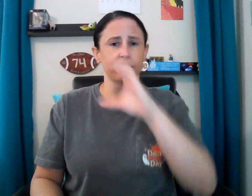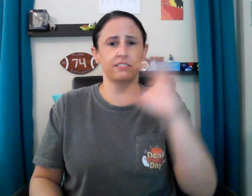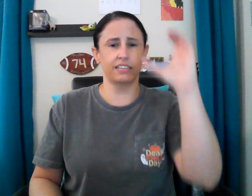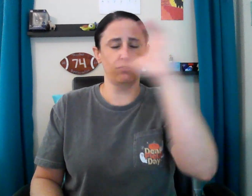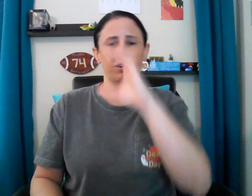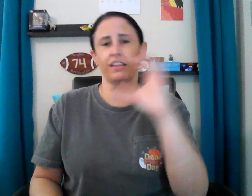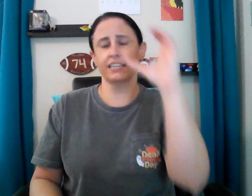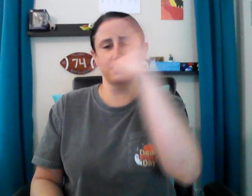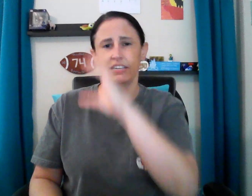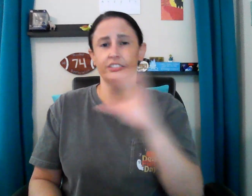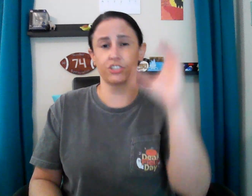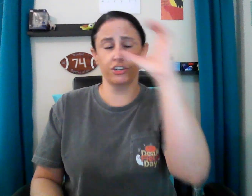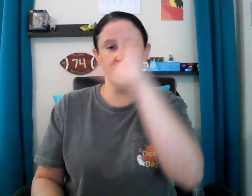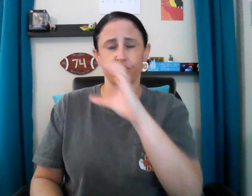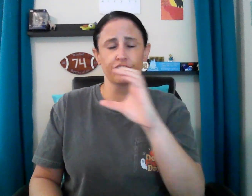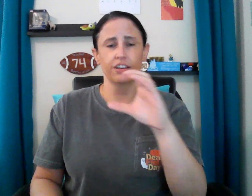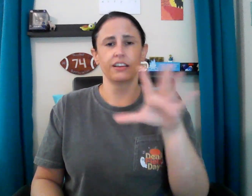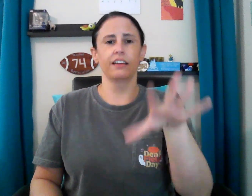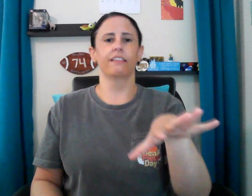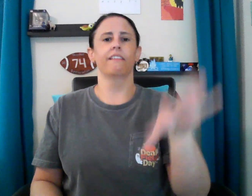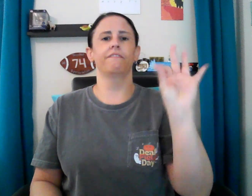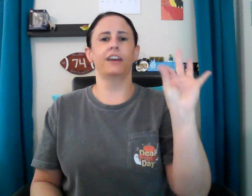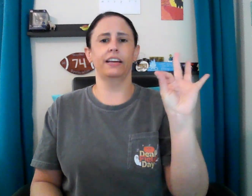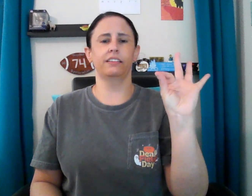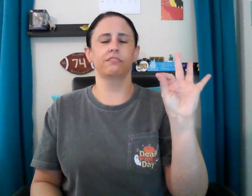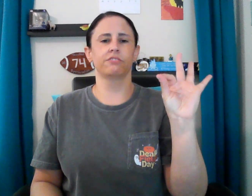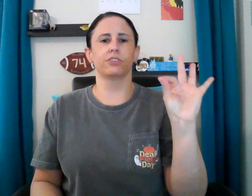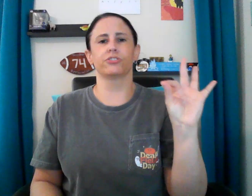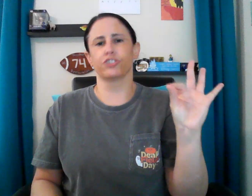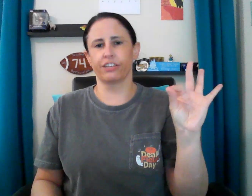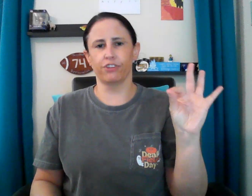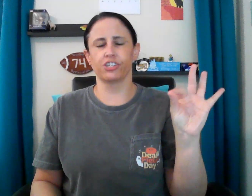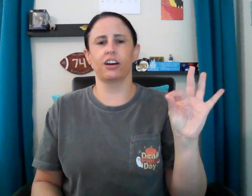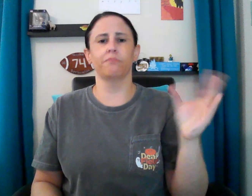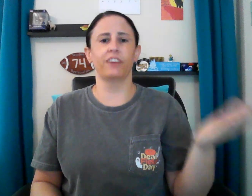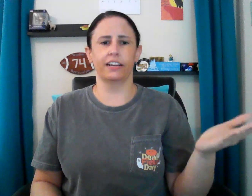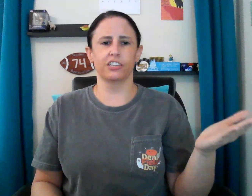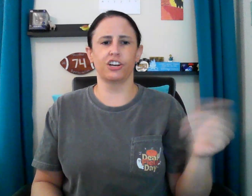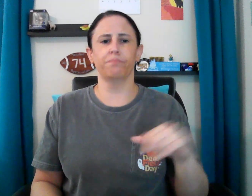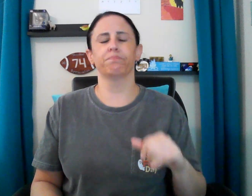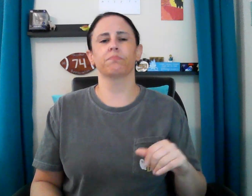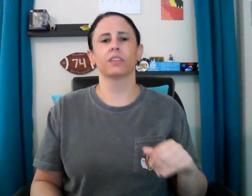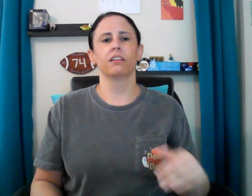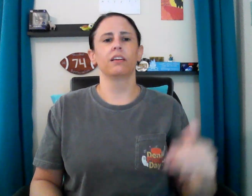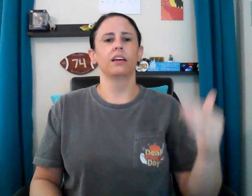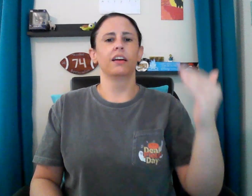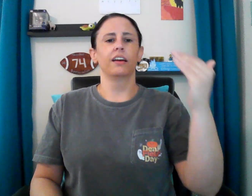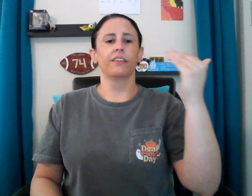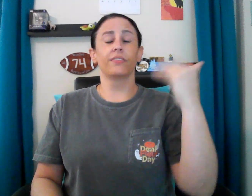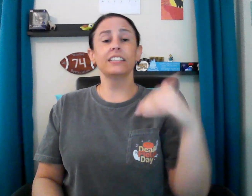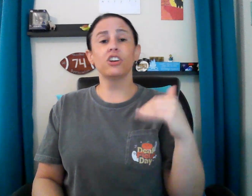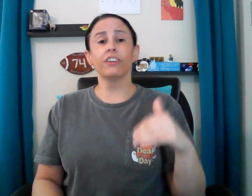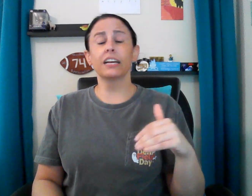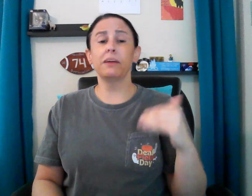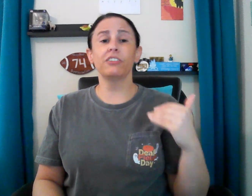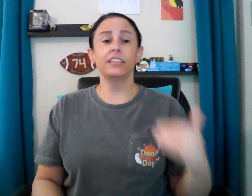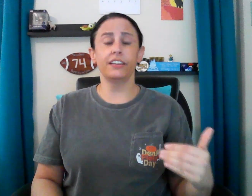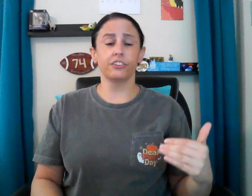this in one of the activities, search, find. So searching for a job, finding a job. Then talking about years.